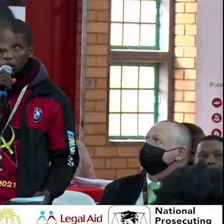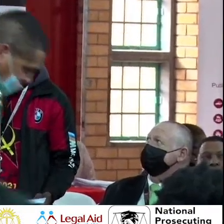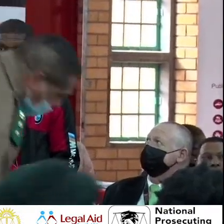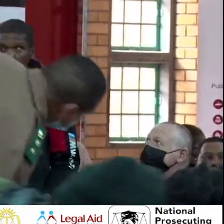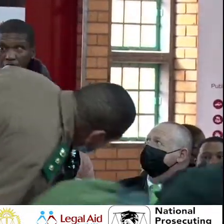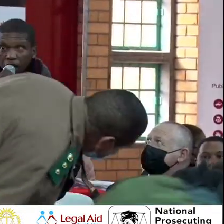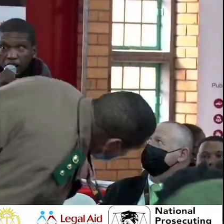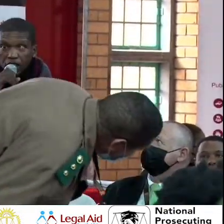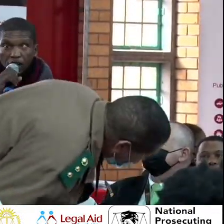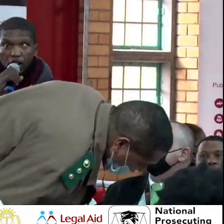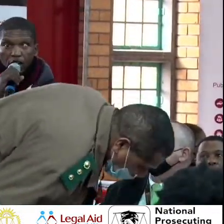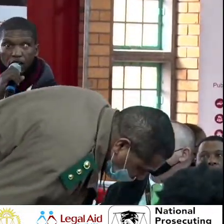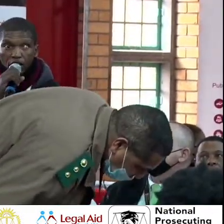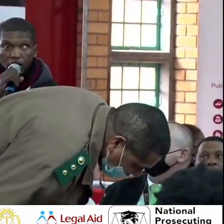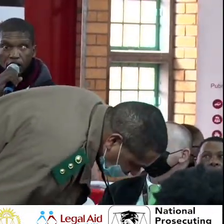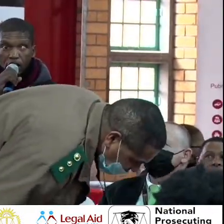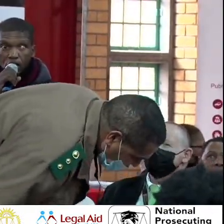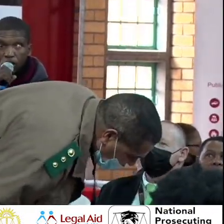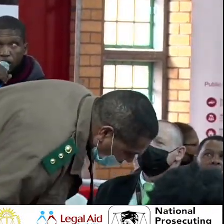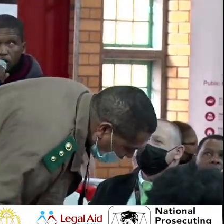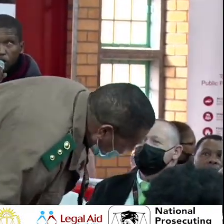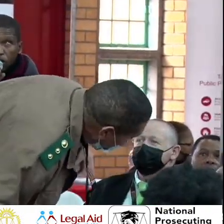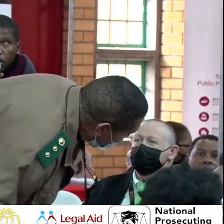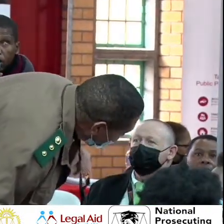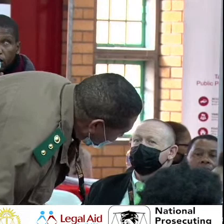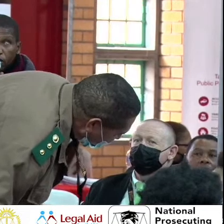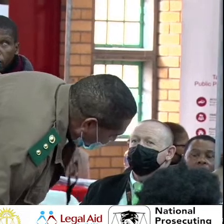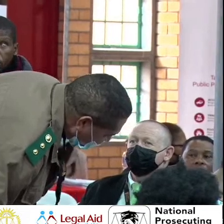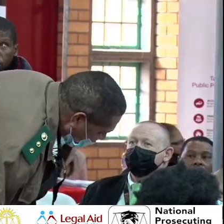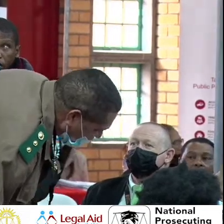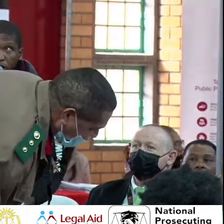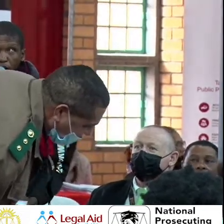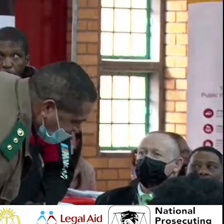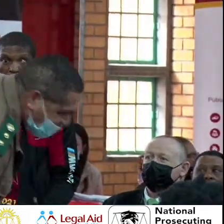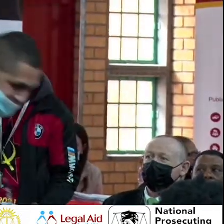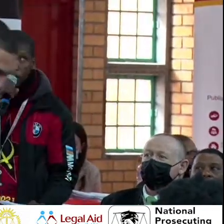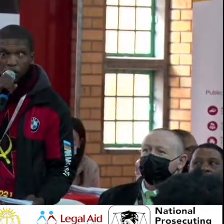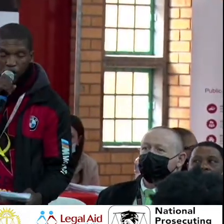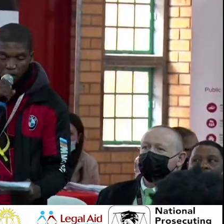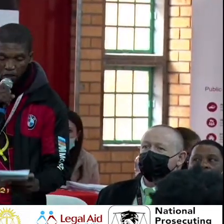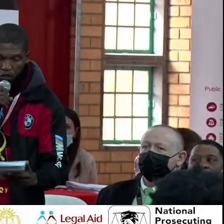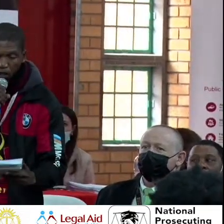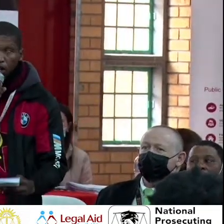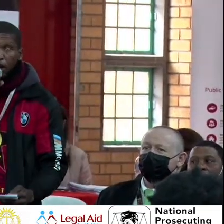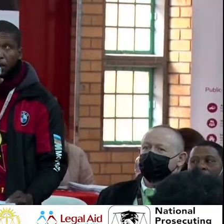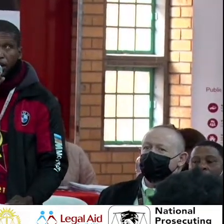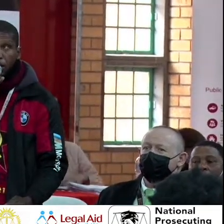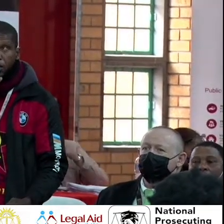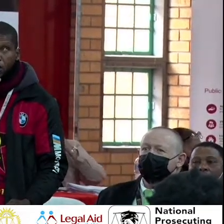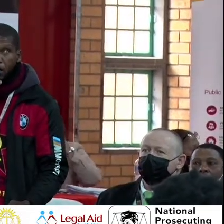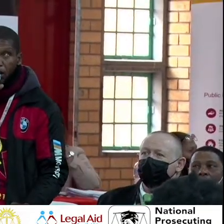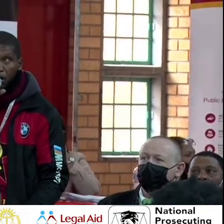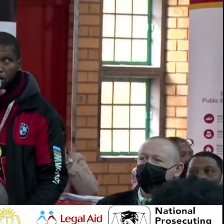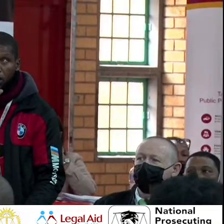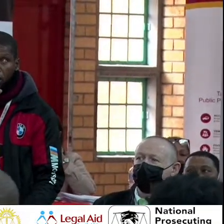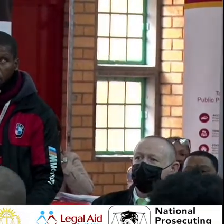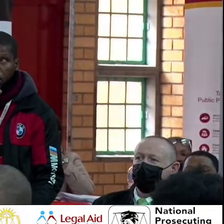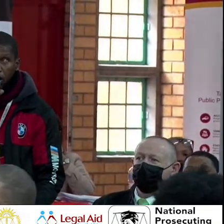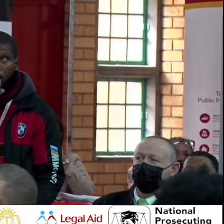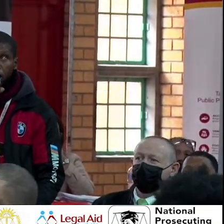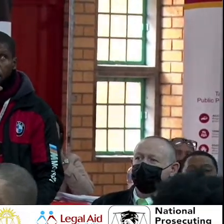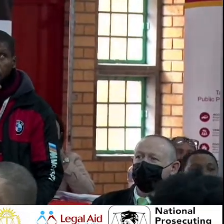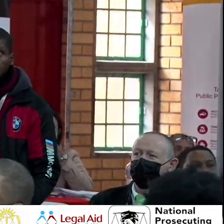you, Program Director, and thank you to everyone who's managed to come to the Imbizo. My name is Bongani